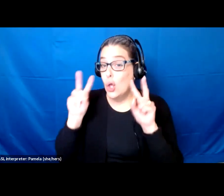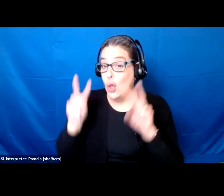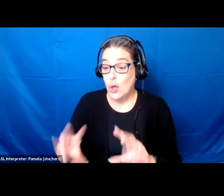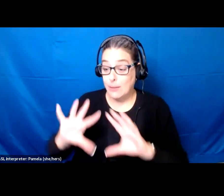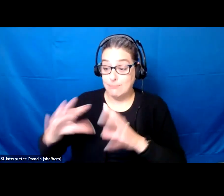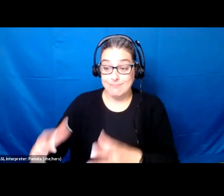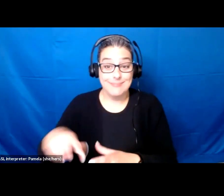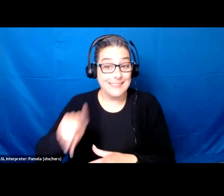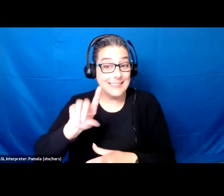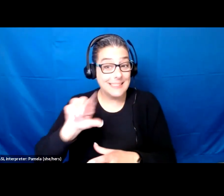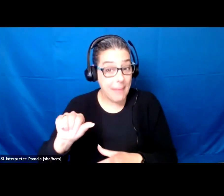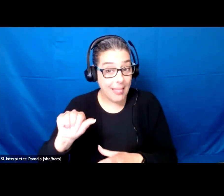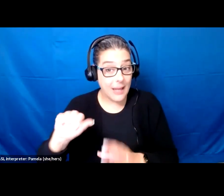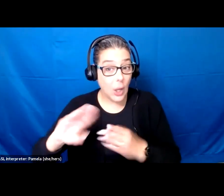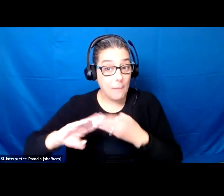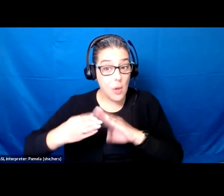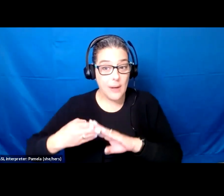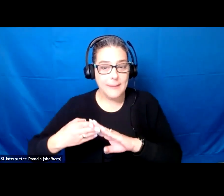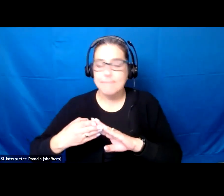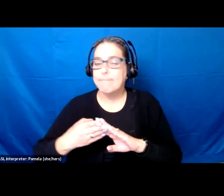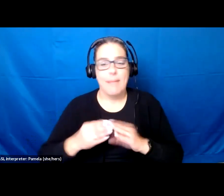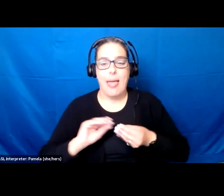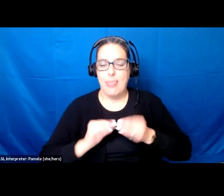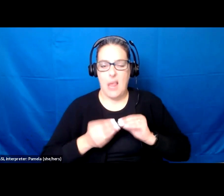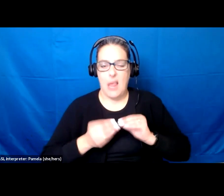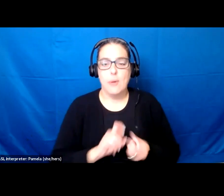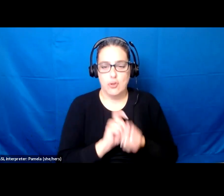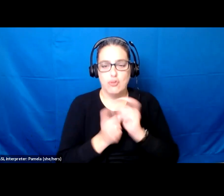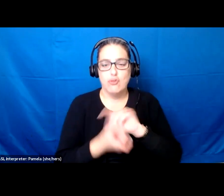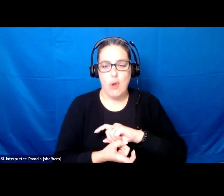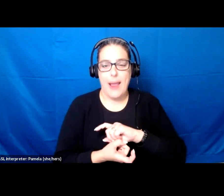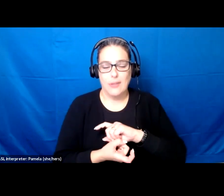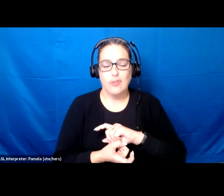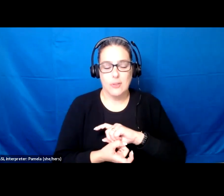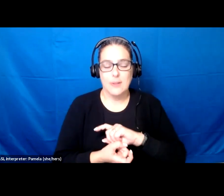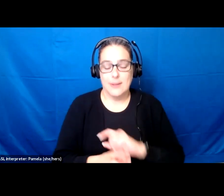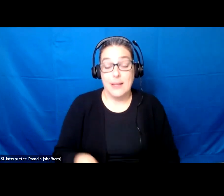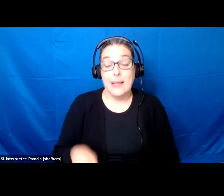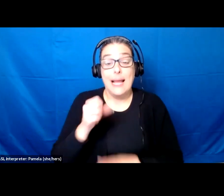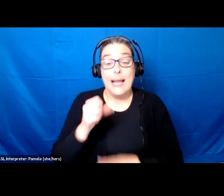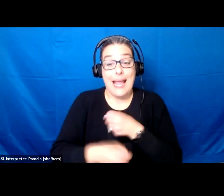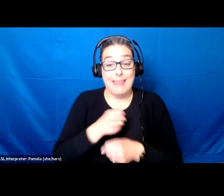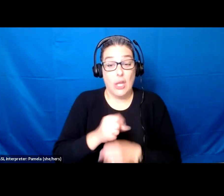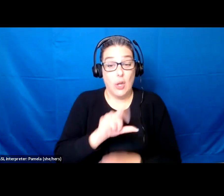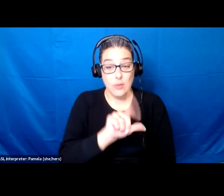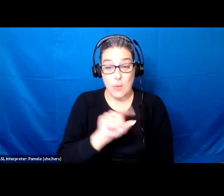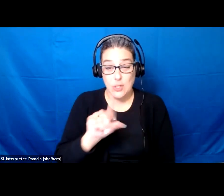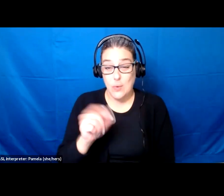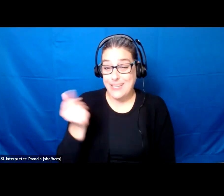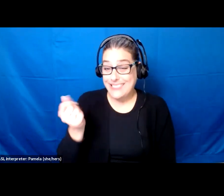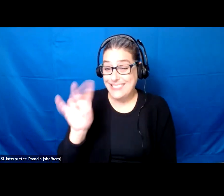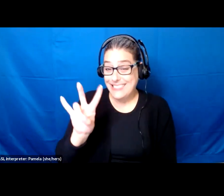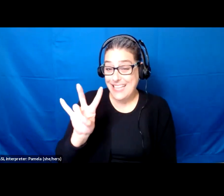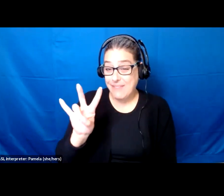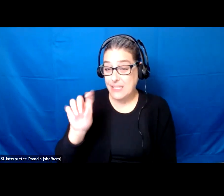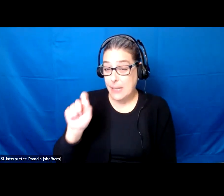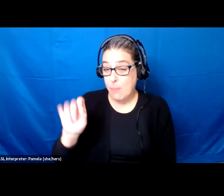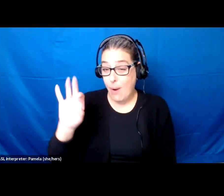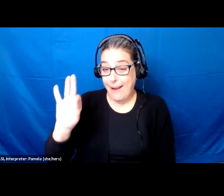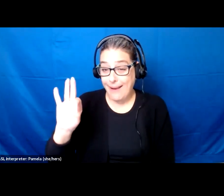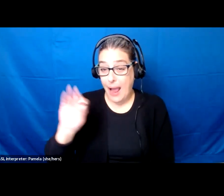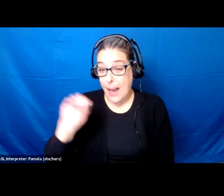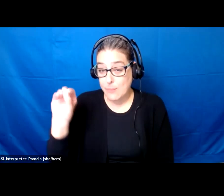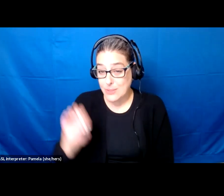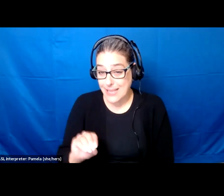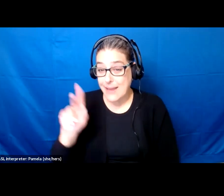to sample showed that in 2020, 17.9% of persons with disabilities were